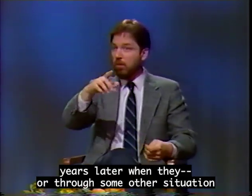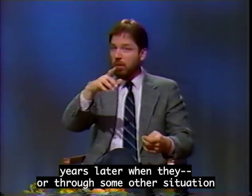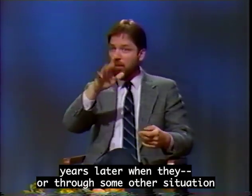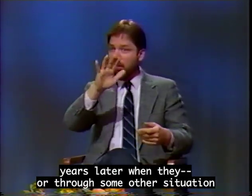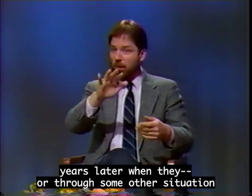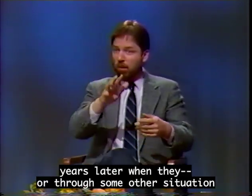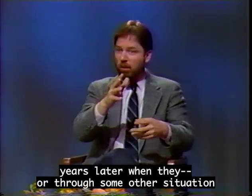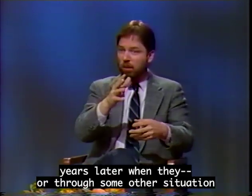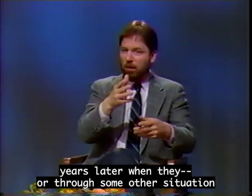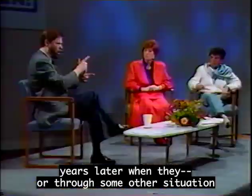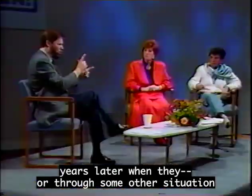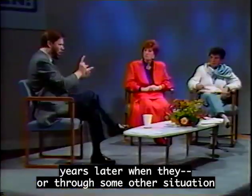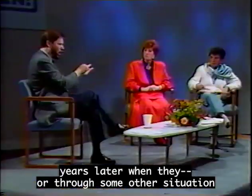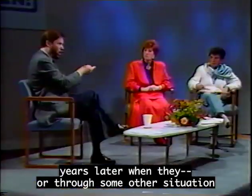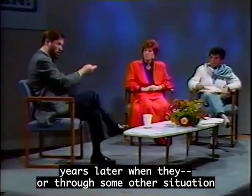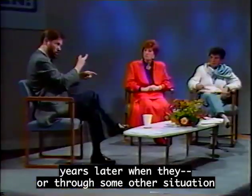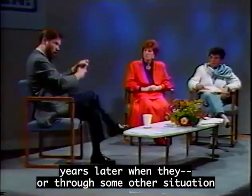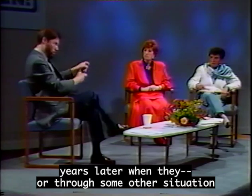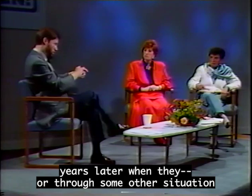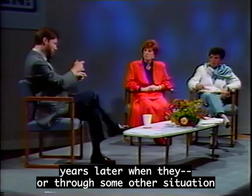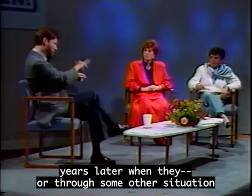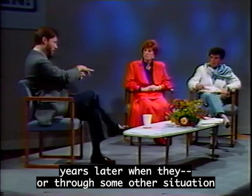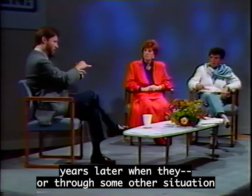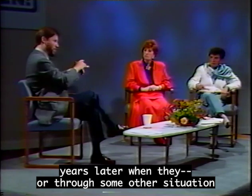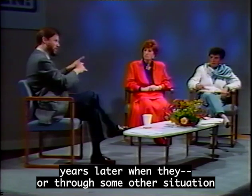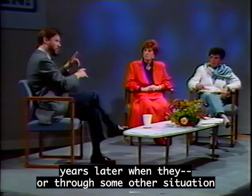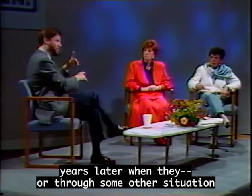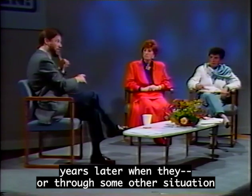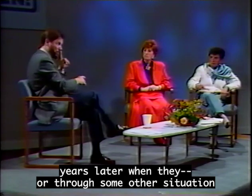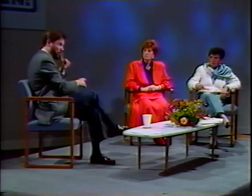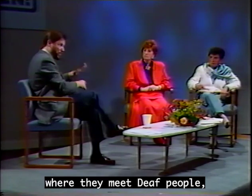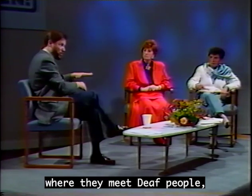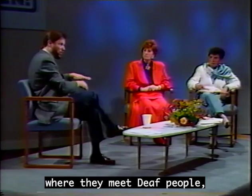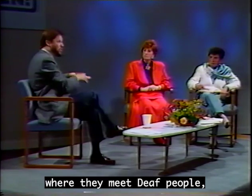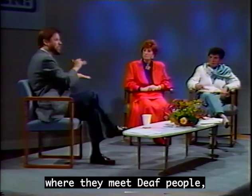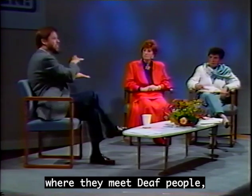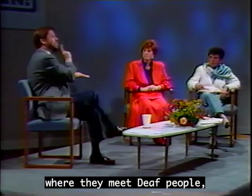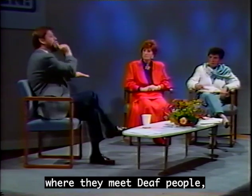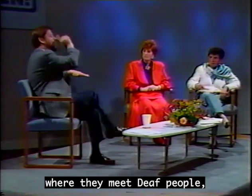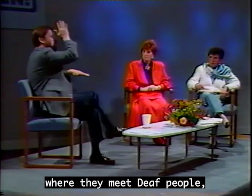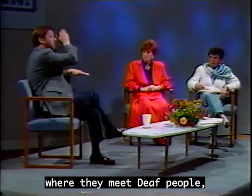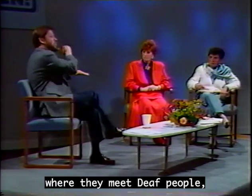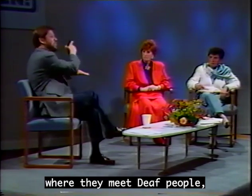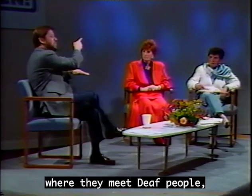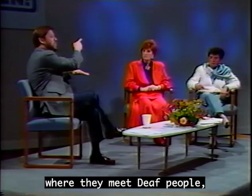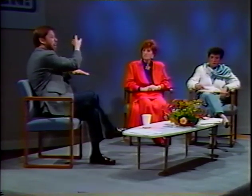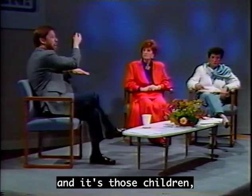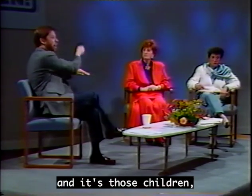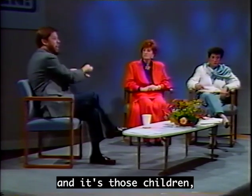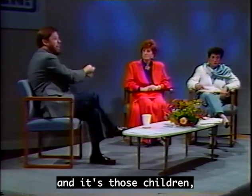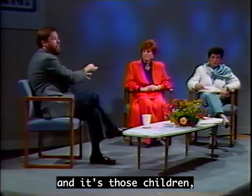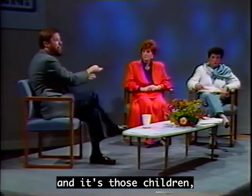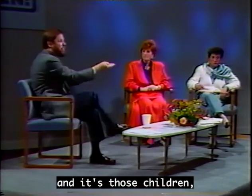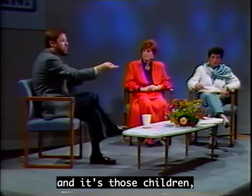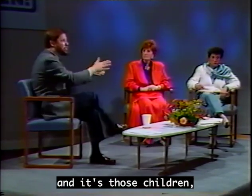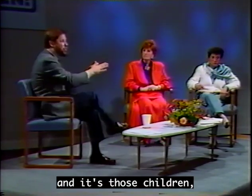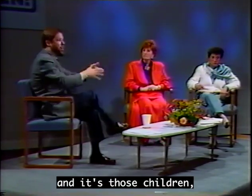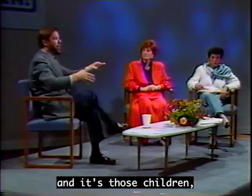years later when they, or through some other situation where they meet deaf people. And it's those children